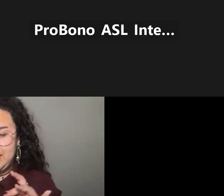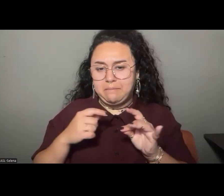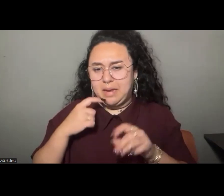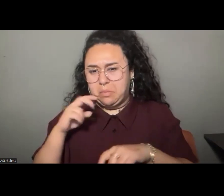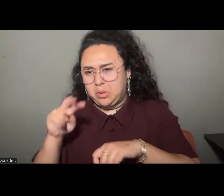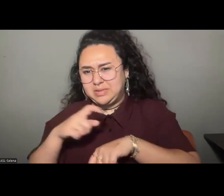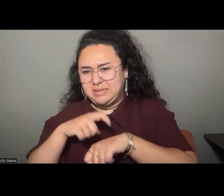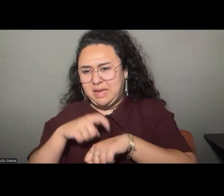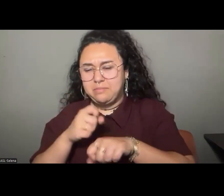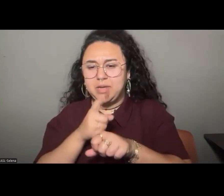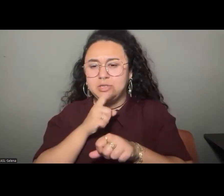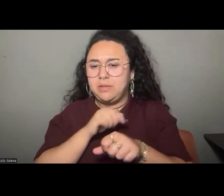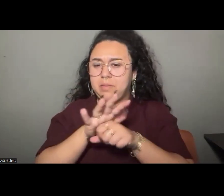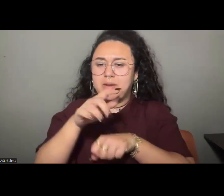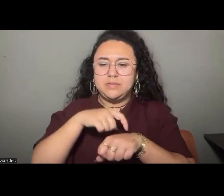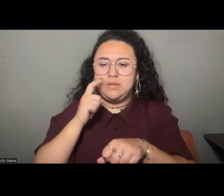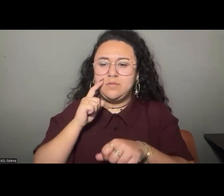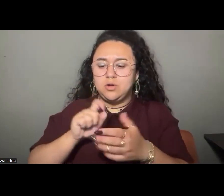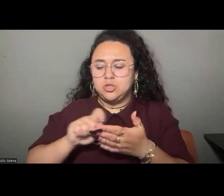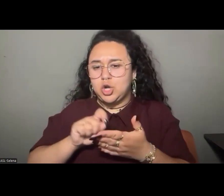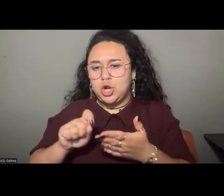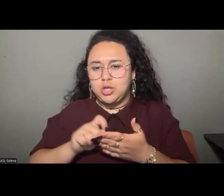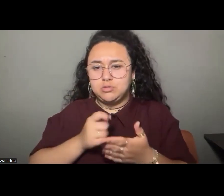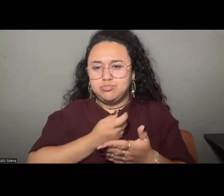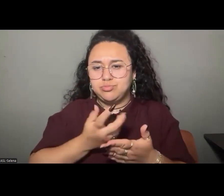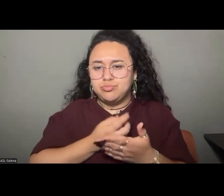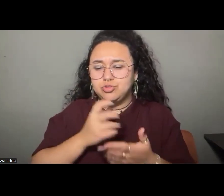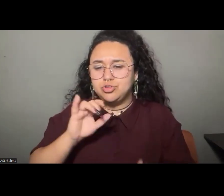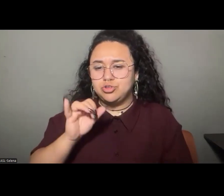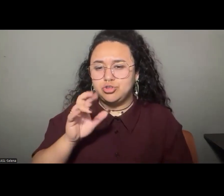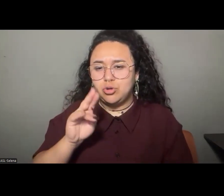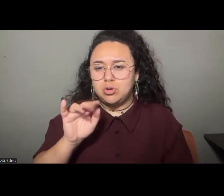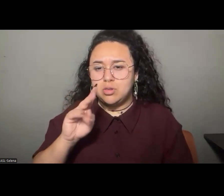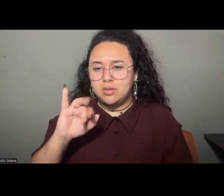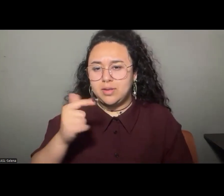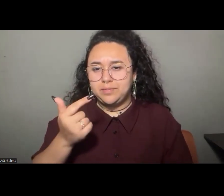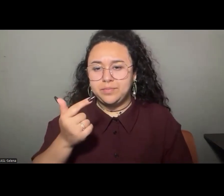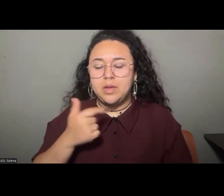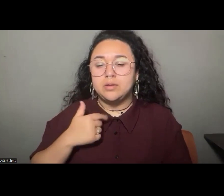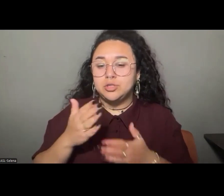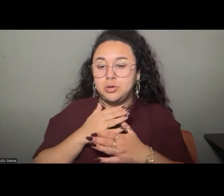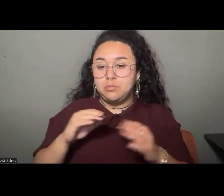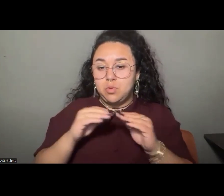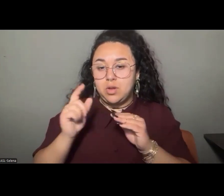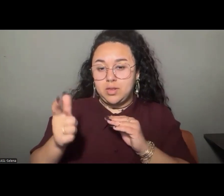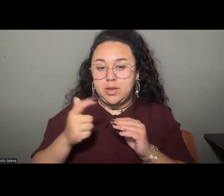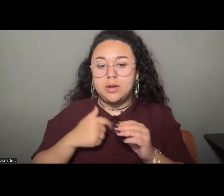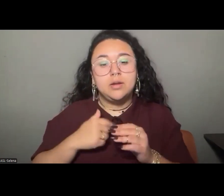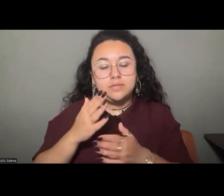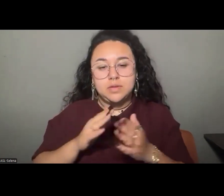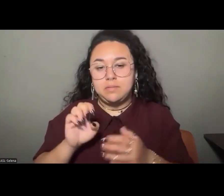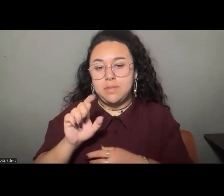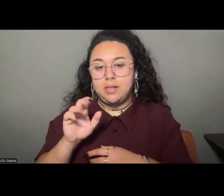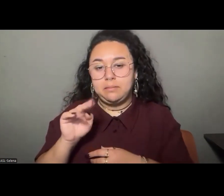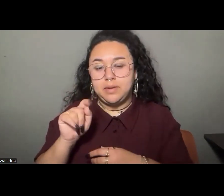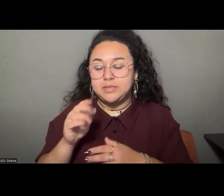for journaling. So I can share more later, but those were some of the elements of it, and I'm going to share images in a minute. But what I